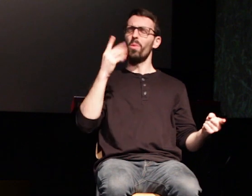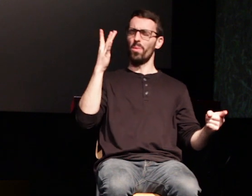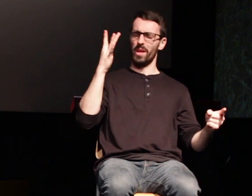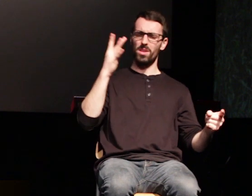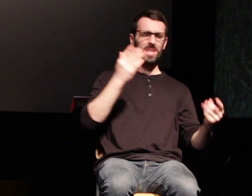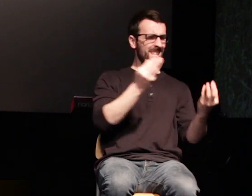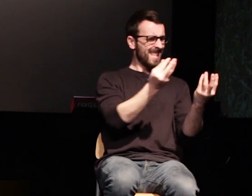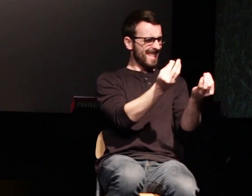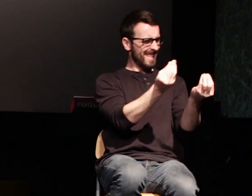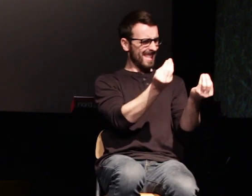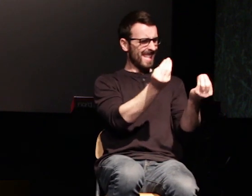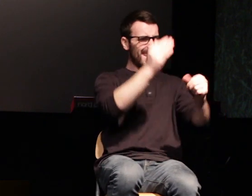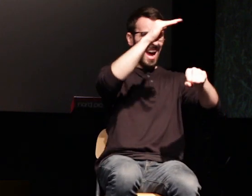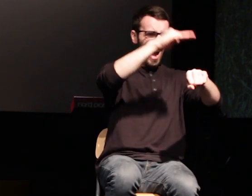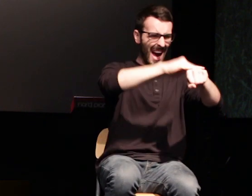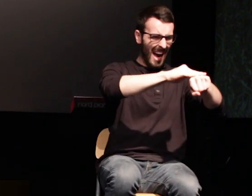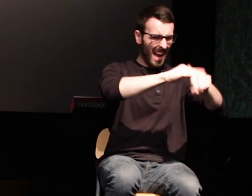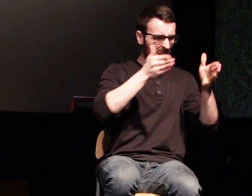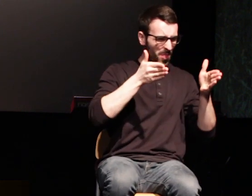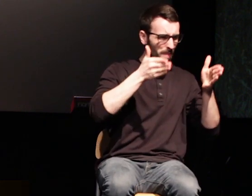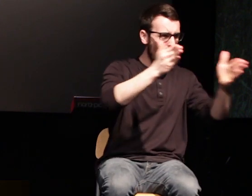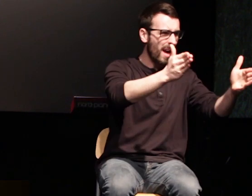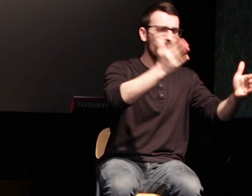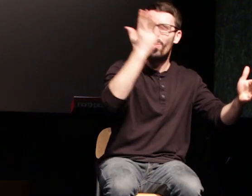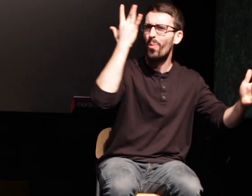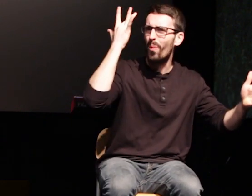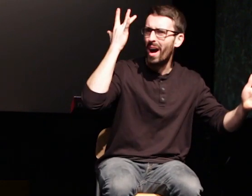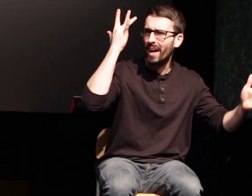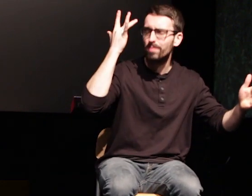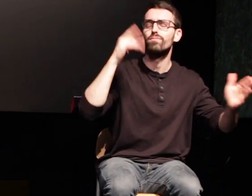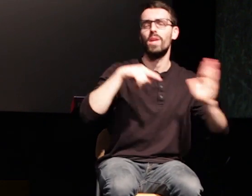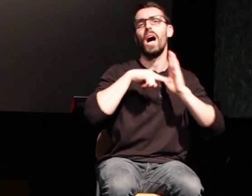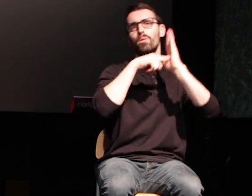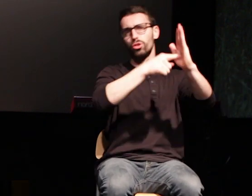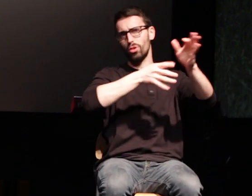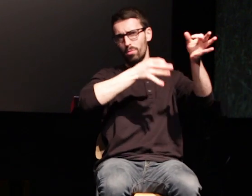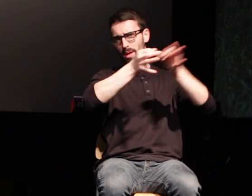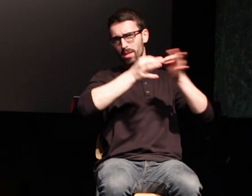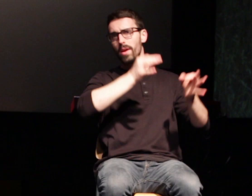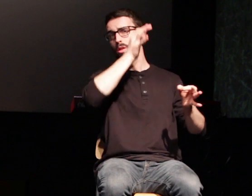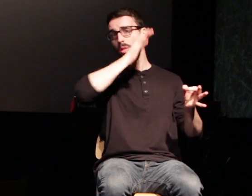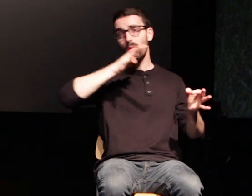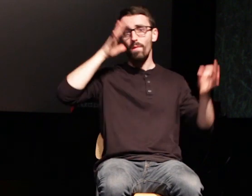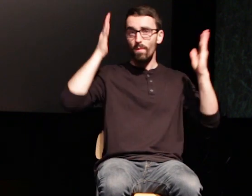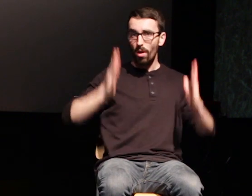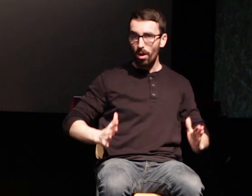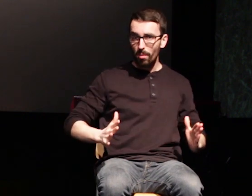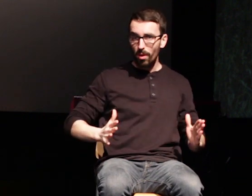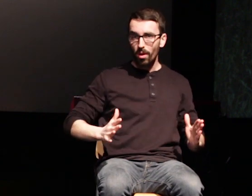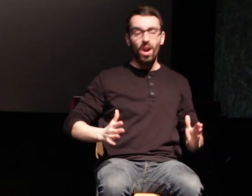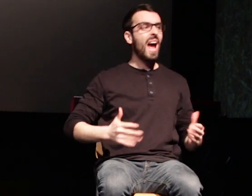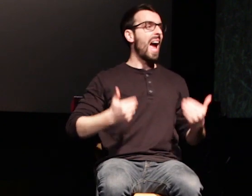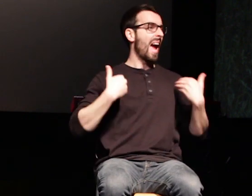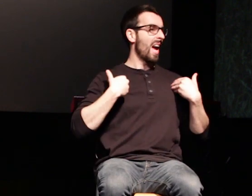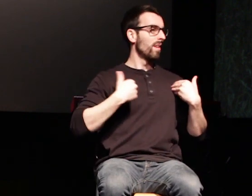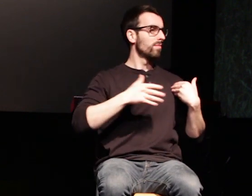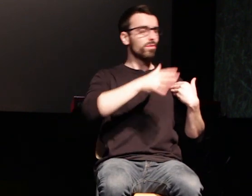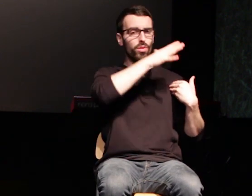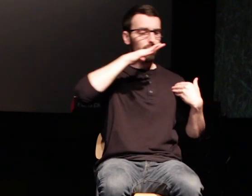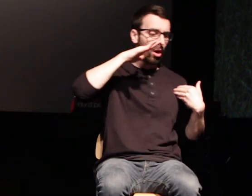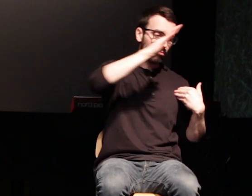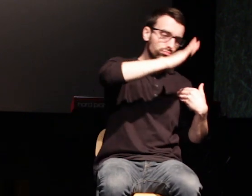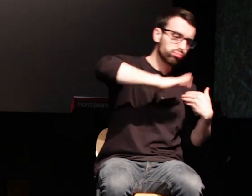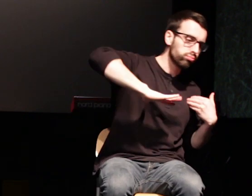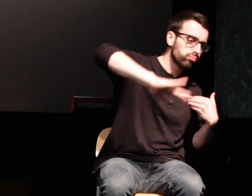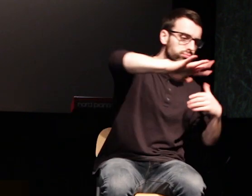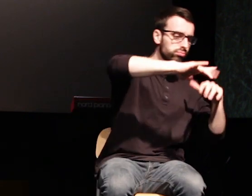you know I love my illustrations. So a farmer would walk out into the field, and we already talked about this. He would have a purpose. He wants to scatter seed, but they didn't have